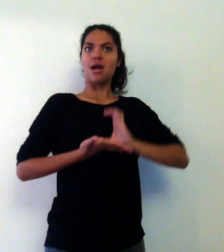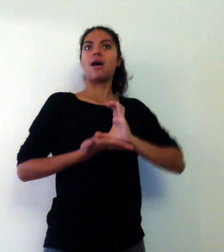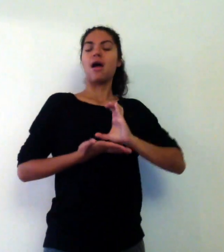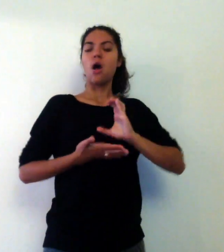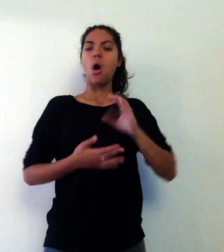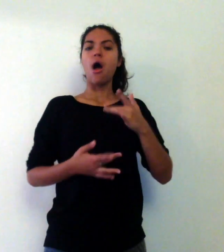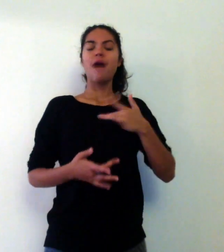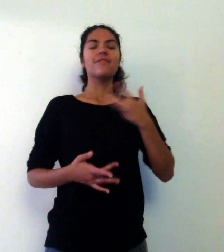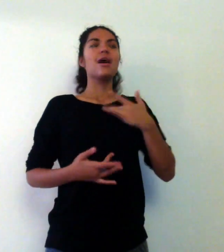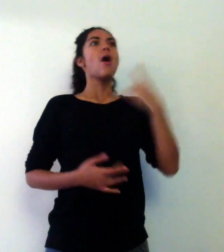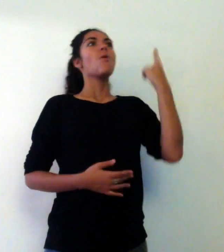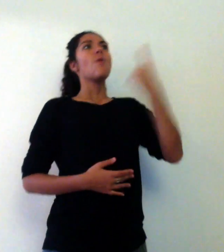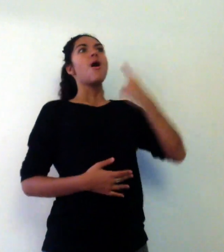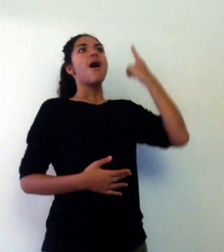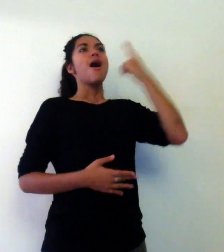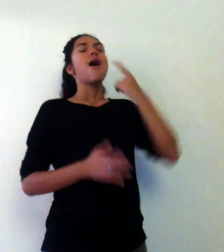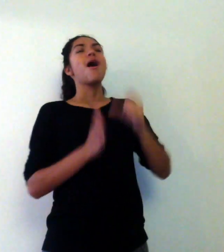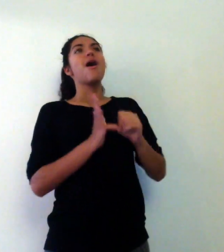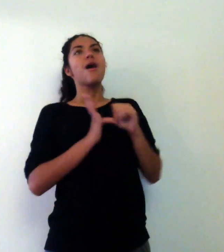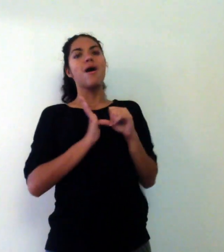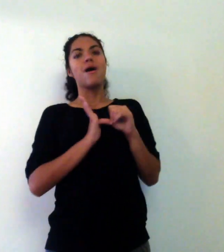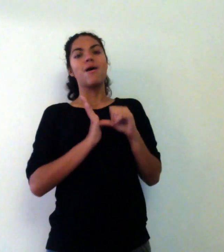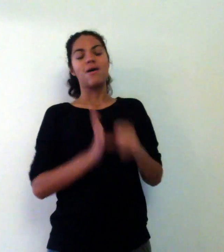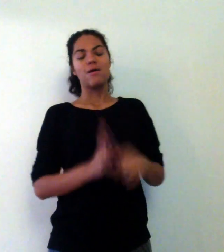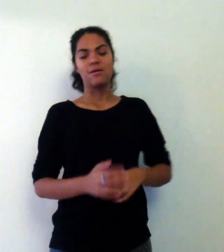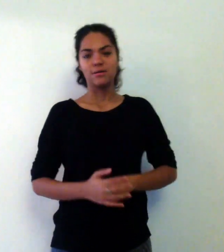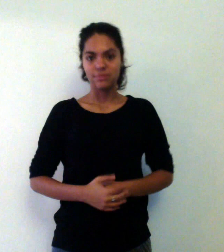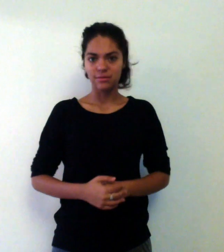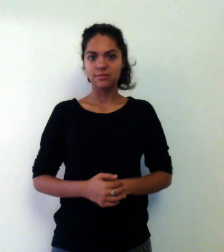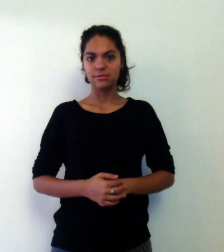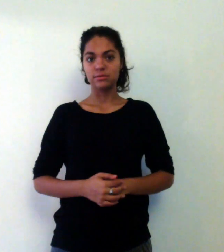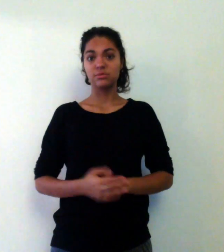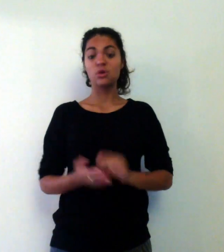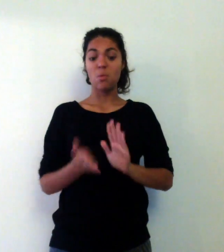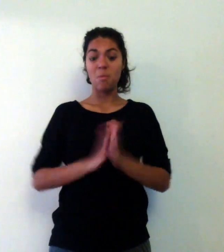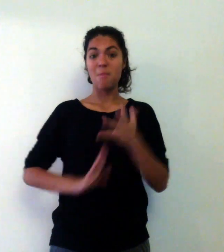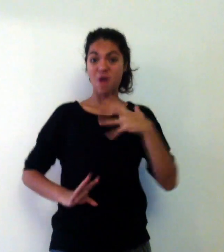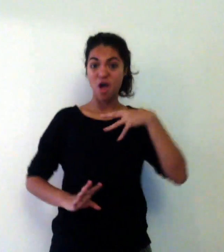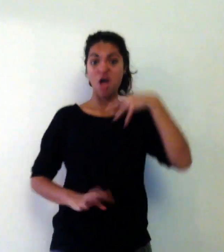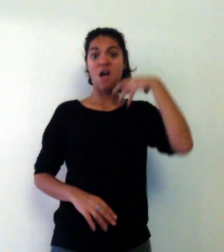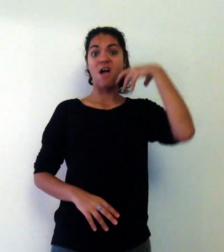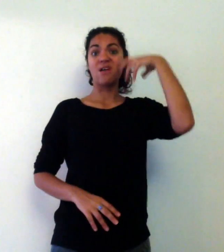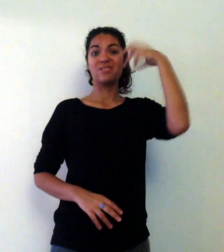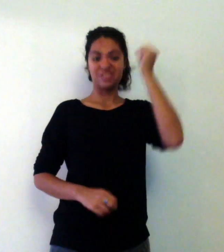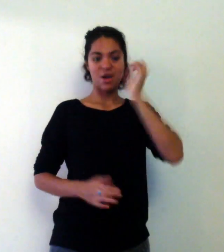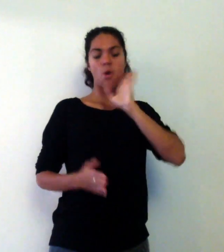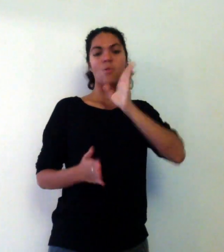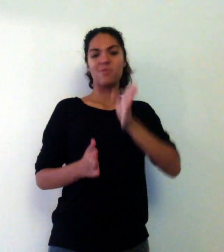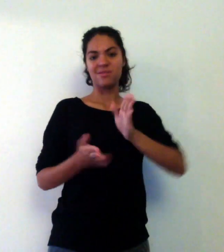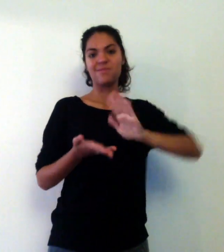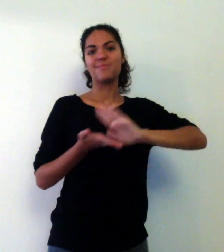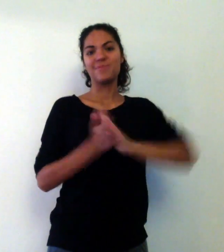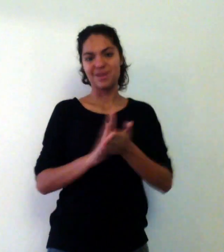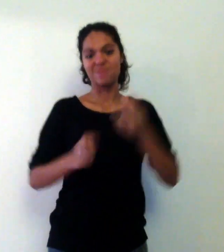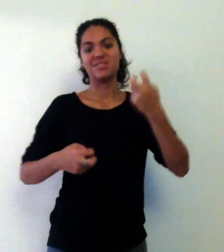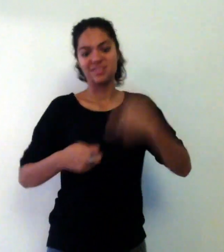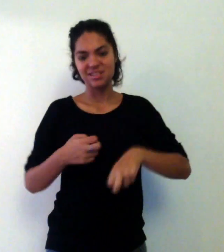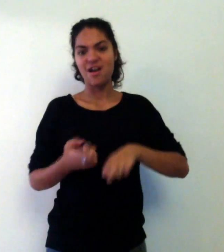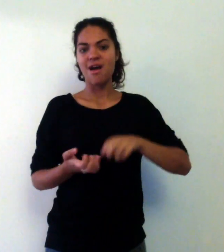The older you get, the more it takes to fill your heart with wonder. And only God is big enough to fill that heart